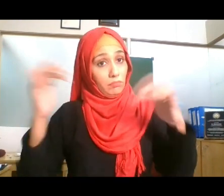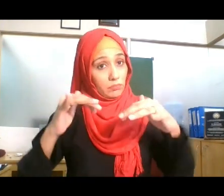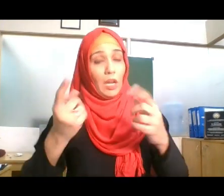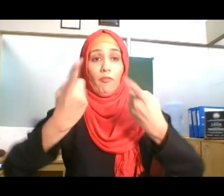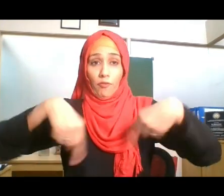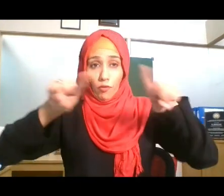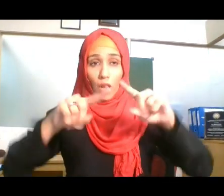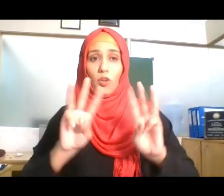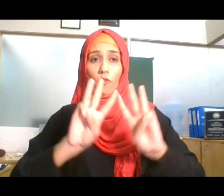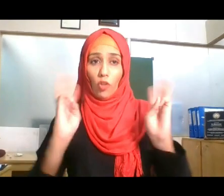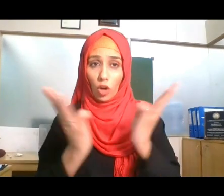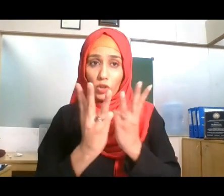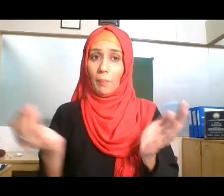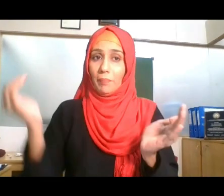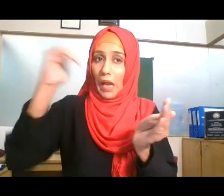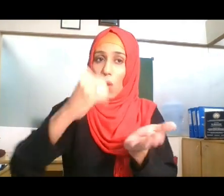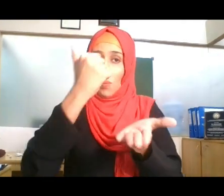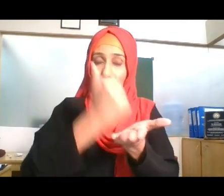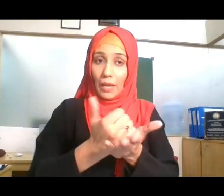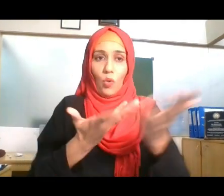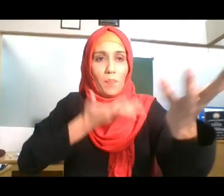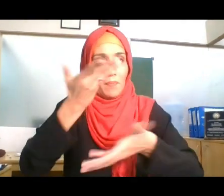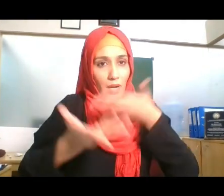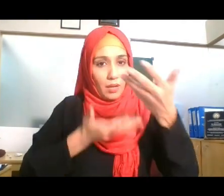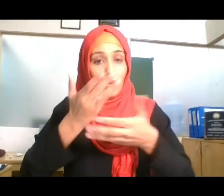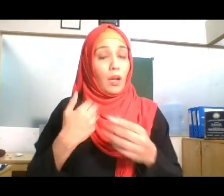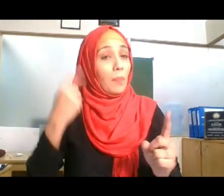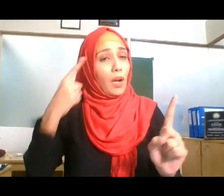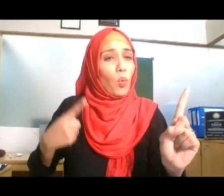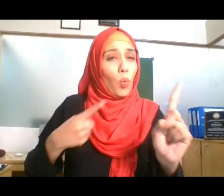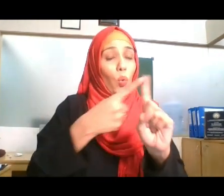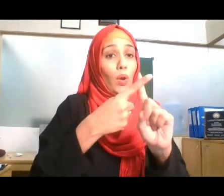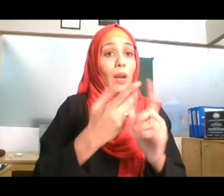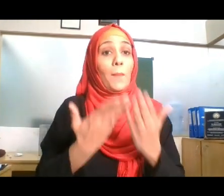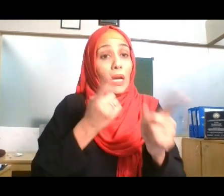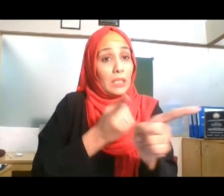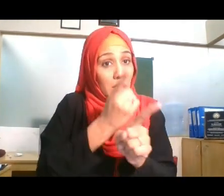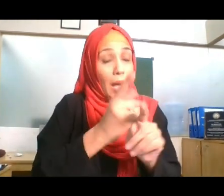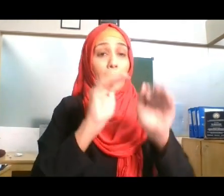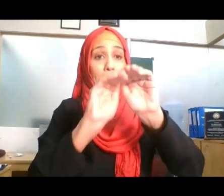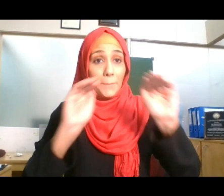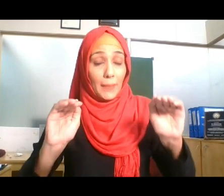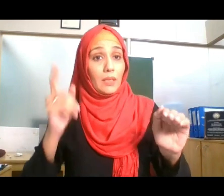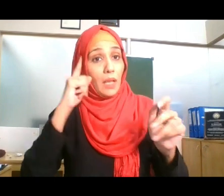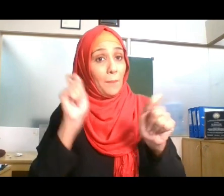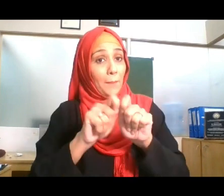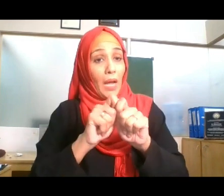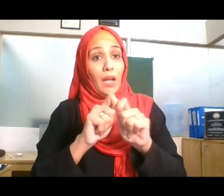workshops. And our ultimate goal is to educate our teachers and students to build a community